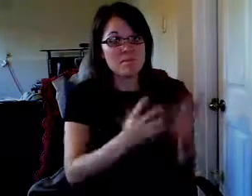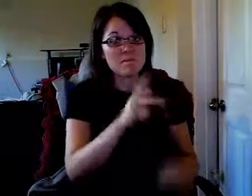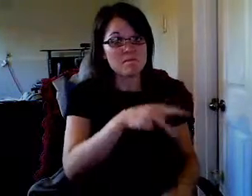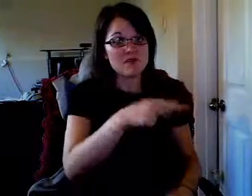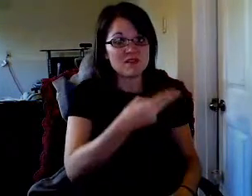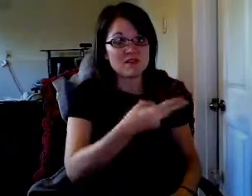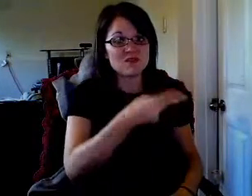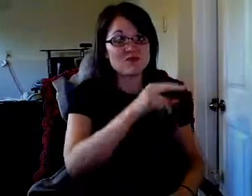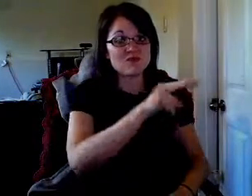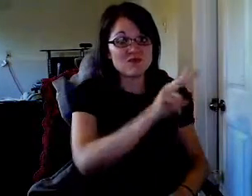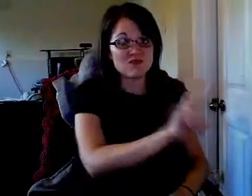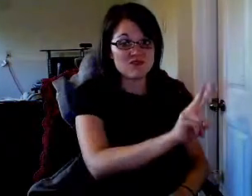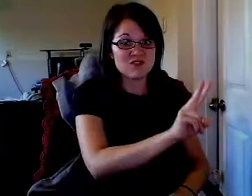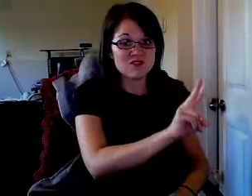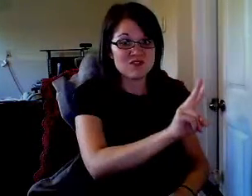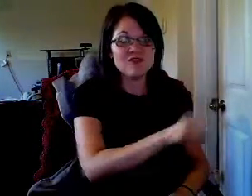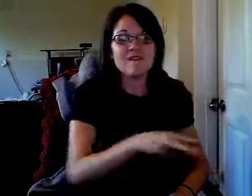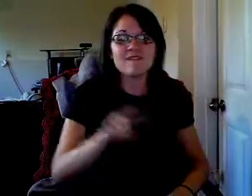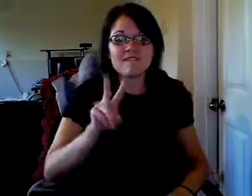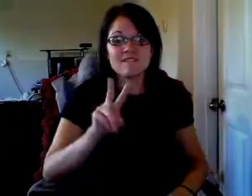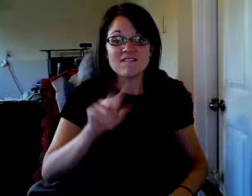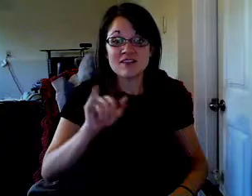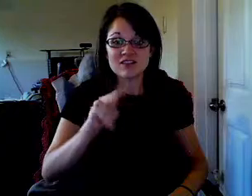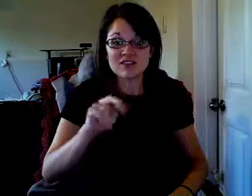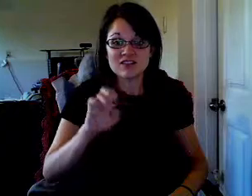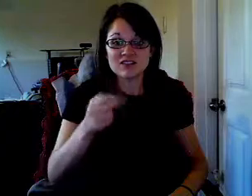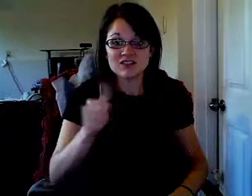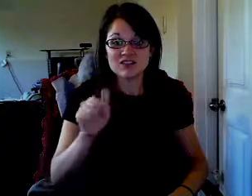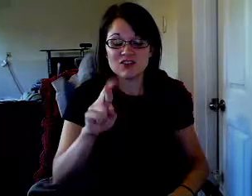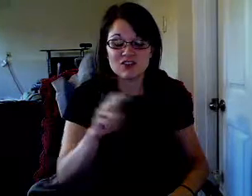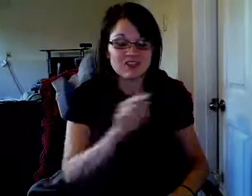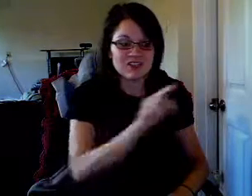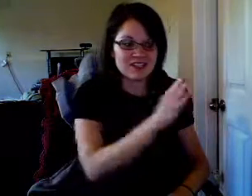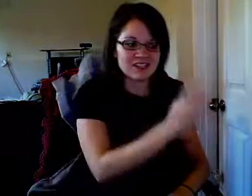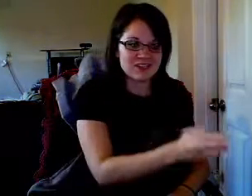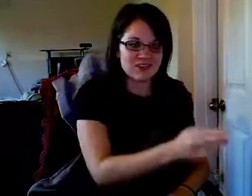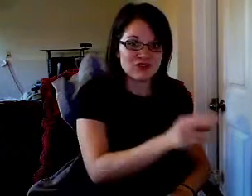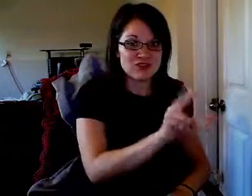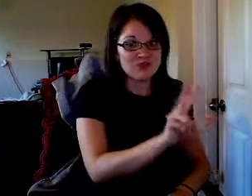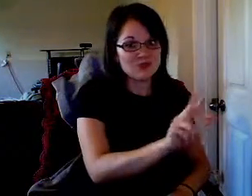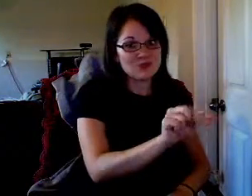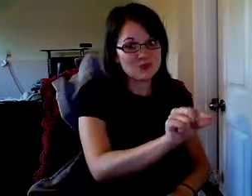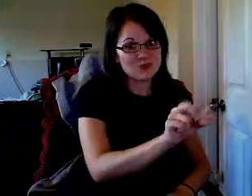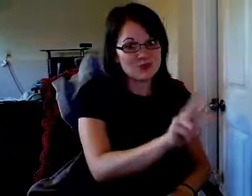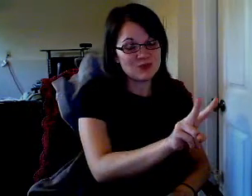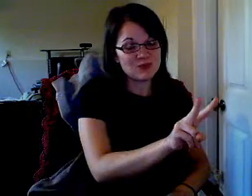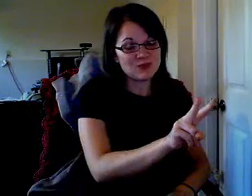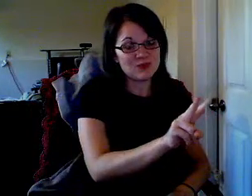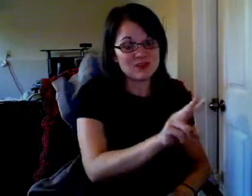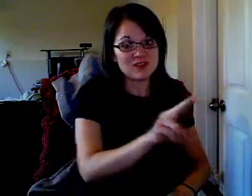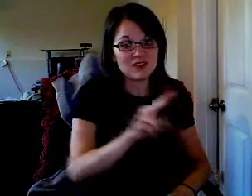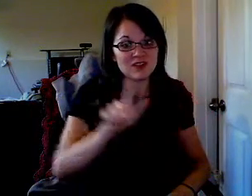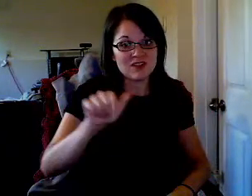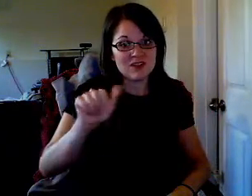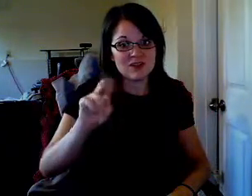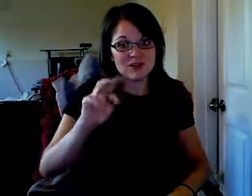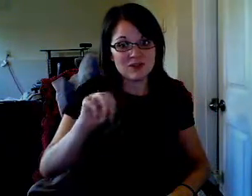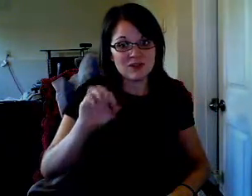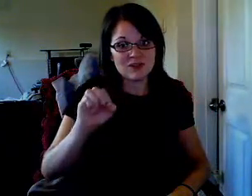Vinegar has a pH value of around 2.2, and lemon juice has a value of pH 2.3. Even